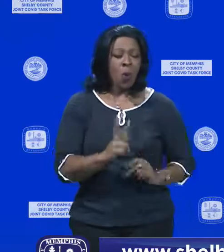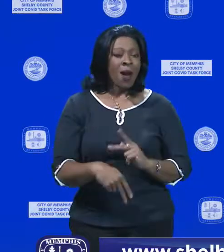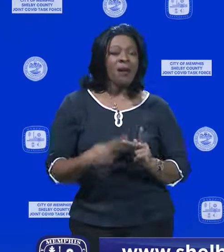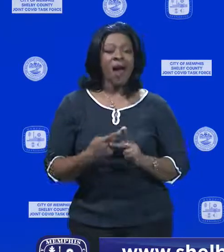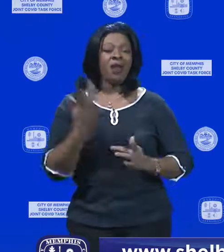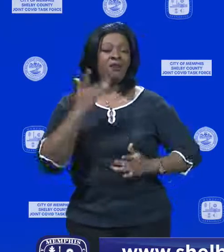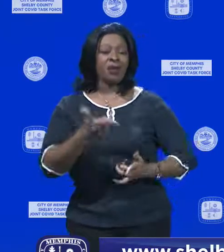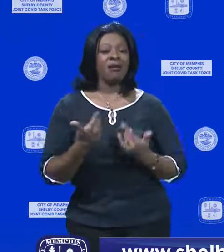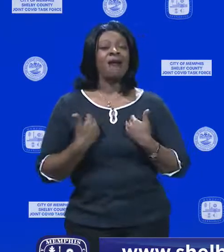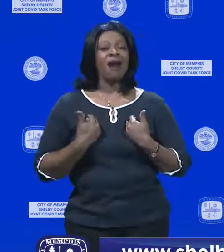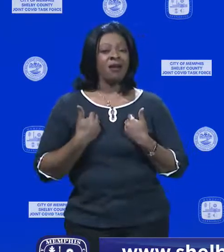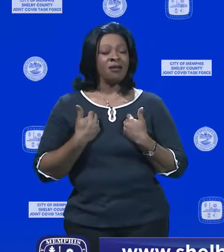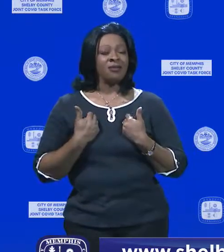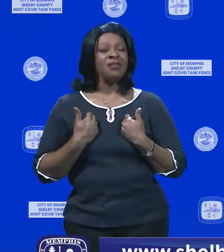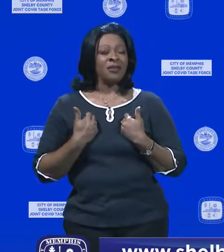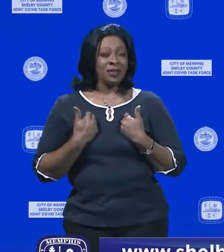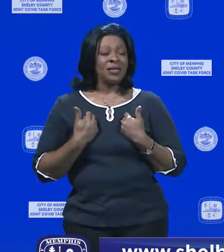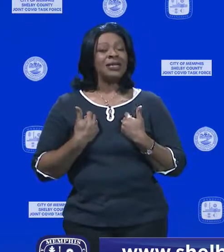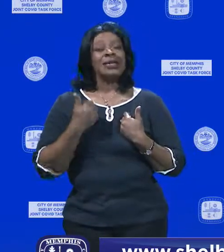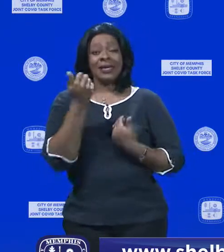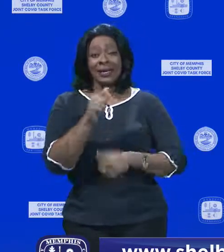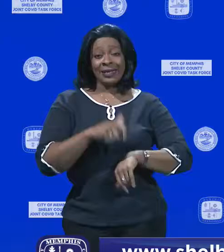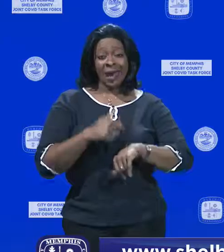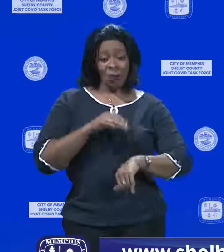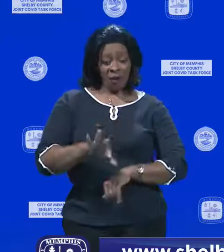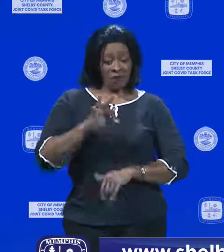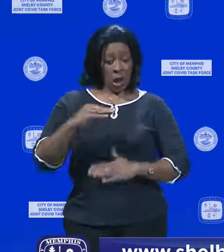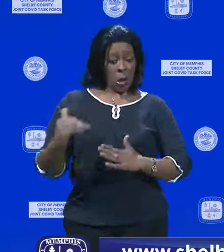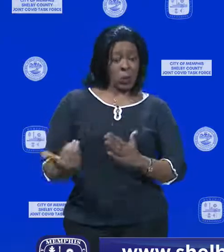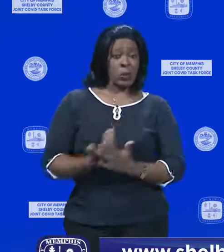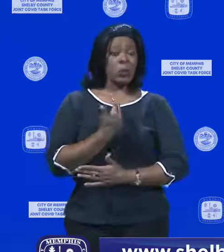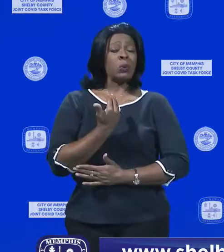version it is. And then anytime we find